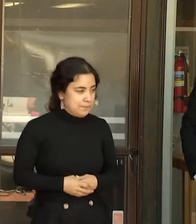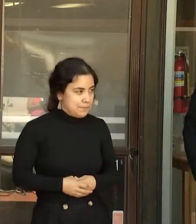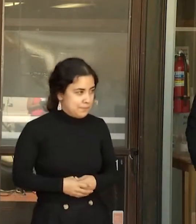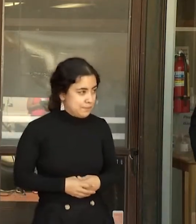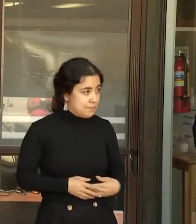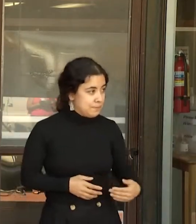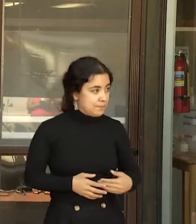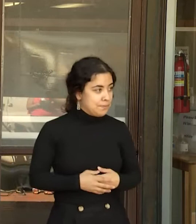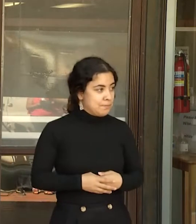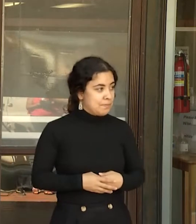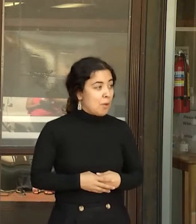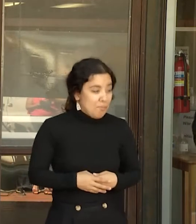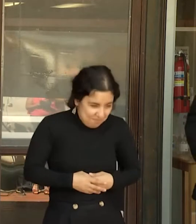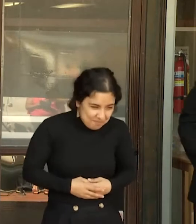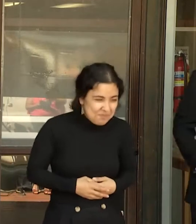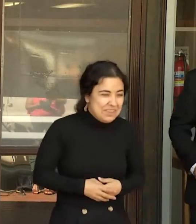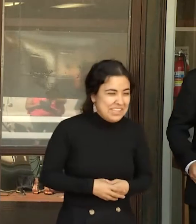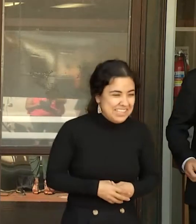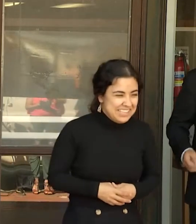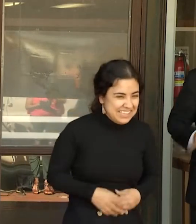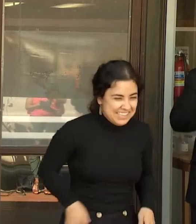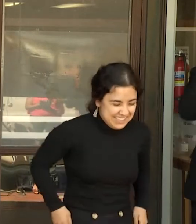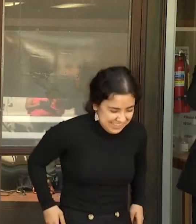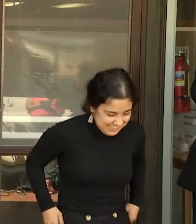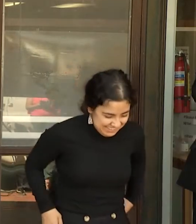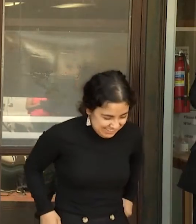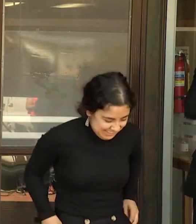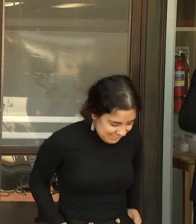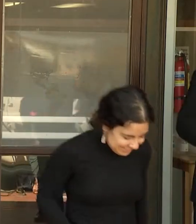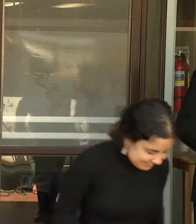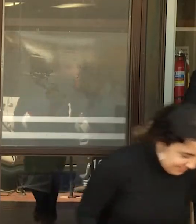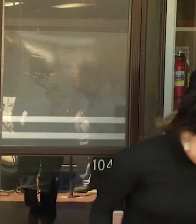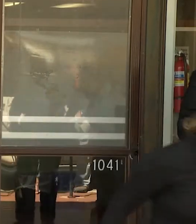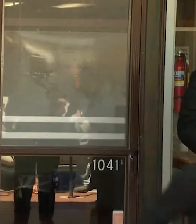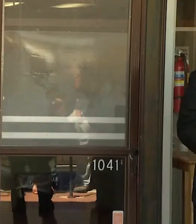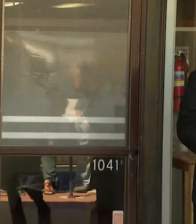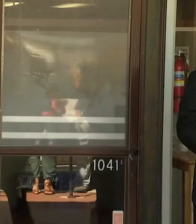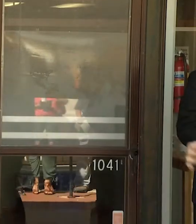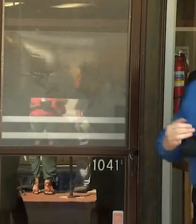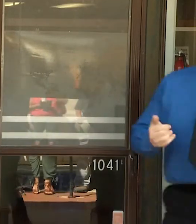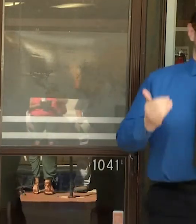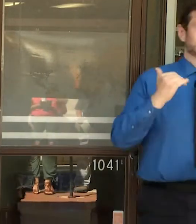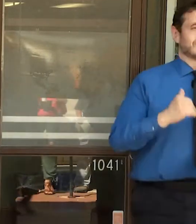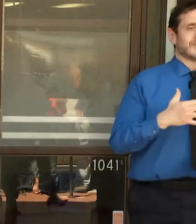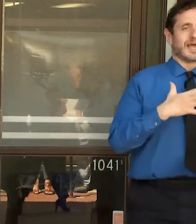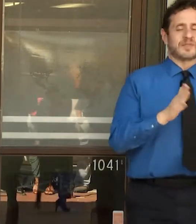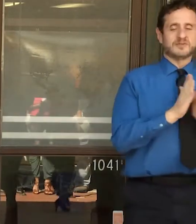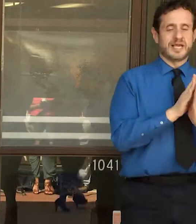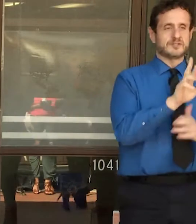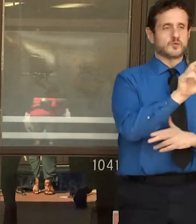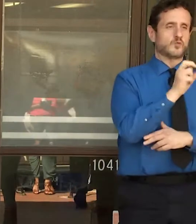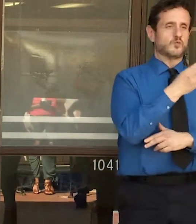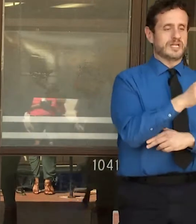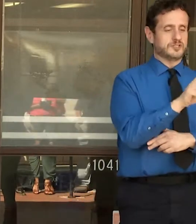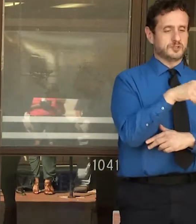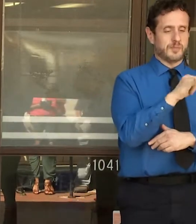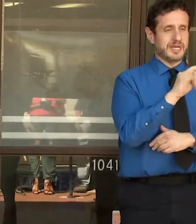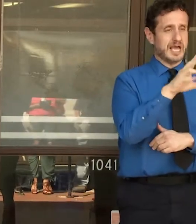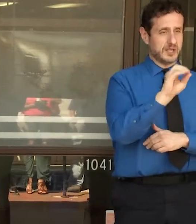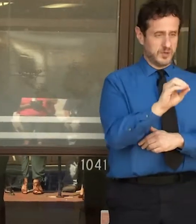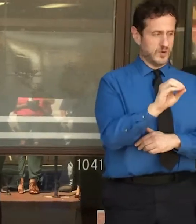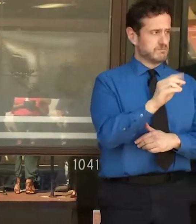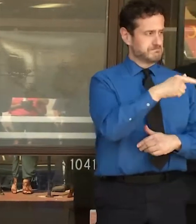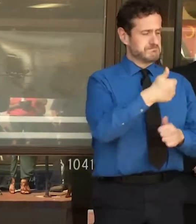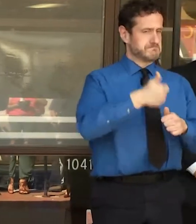Thank you very much, Athena. Next, I'd like to ask Rich Minacchio, who is the Executive Director of the